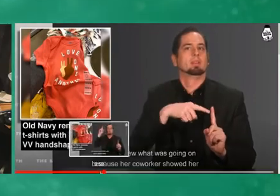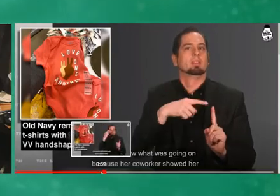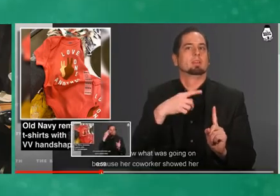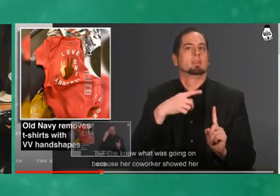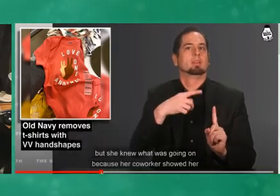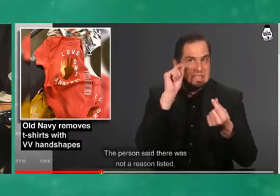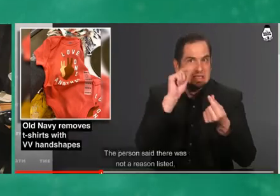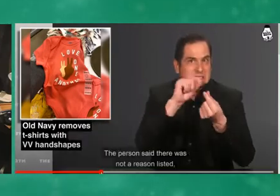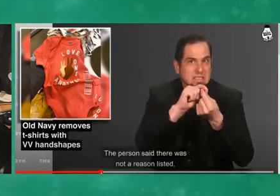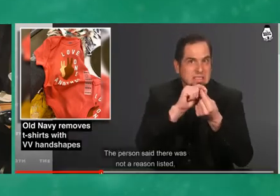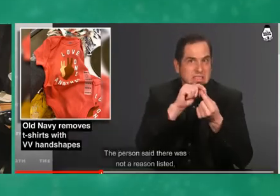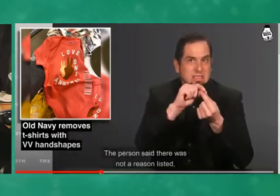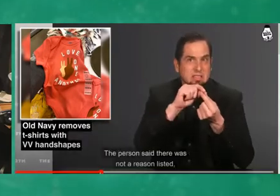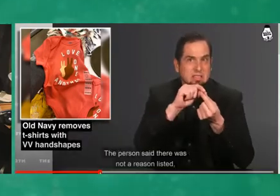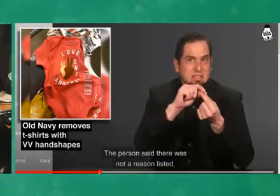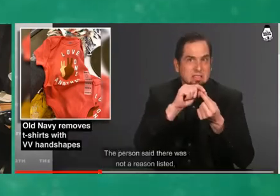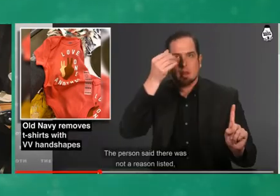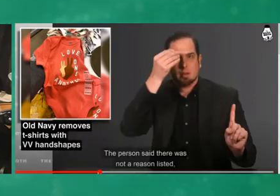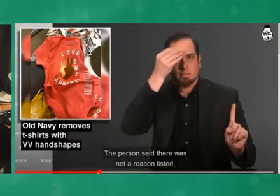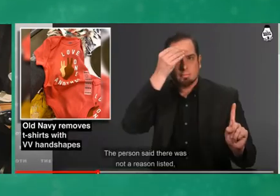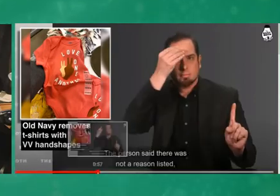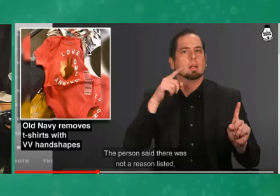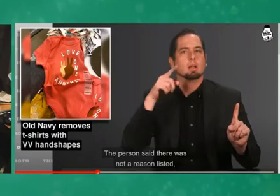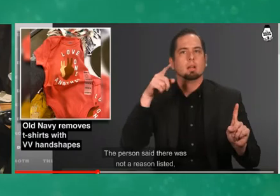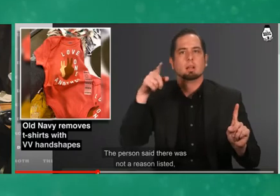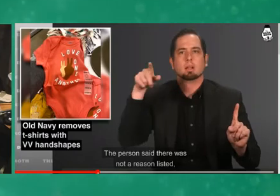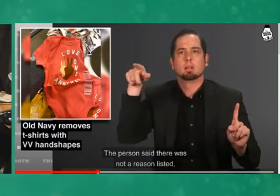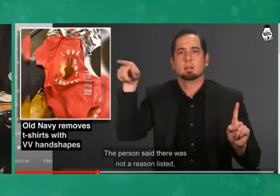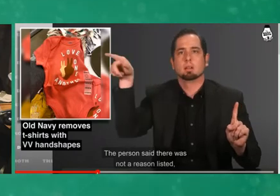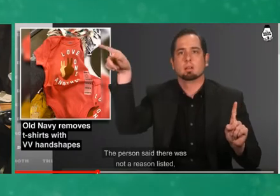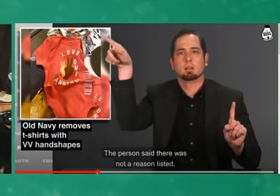no reason why, let me make sure I understand that sentence.